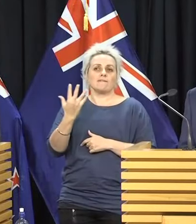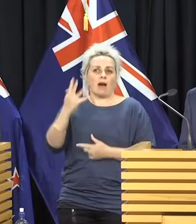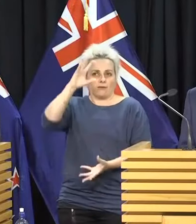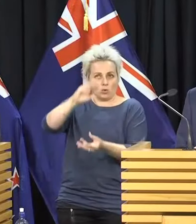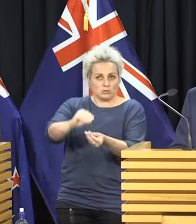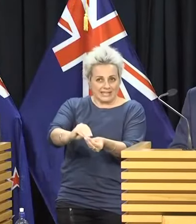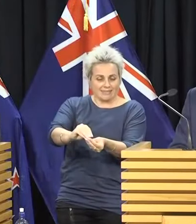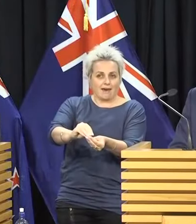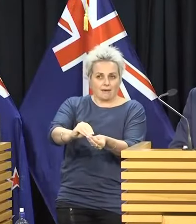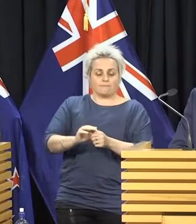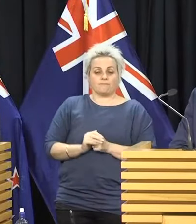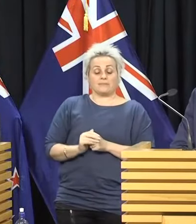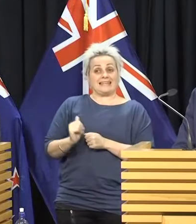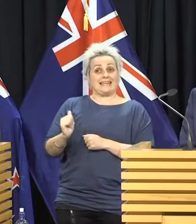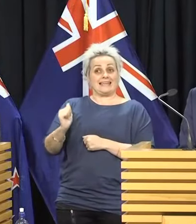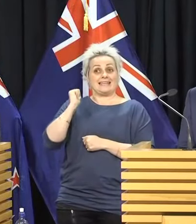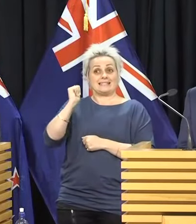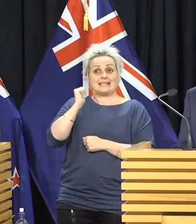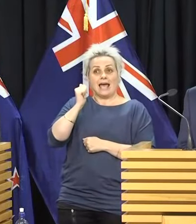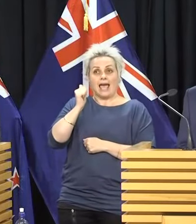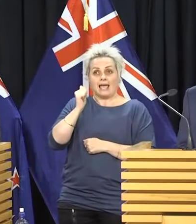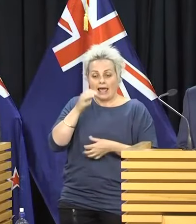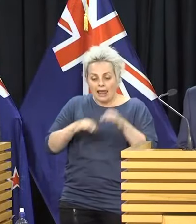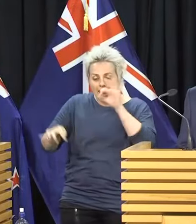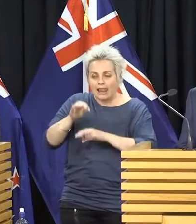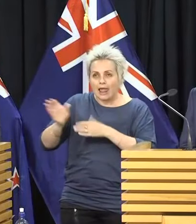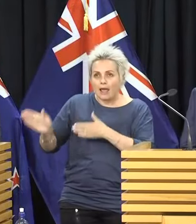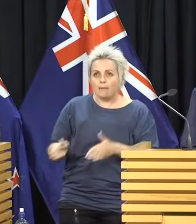1,635. And yesterday our labs processed